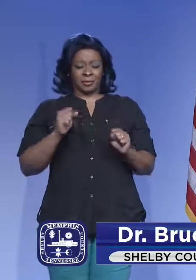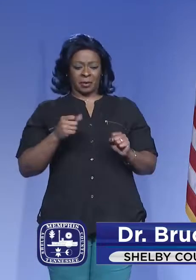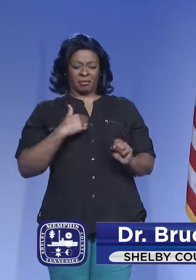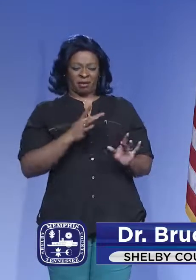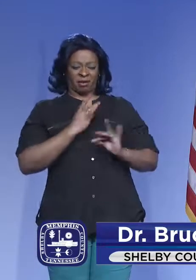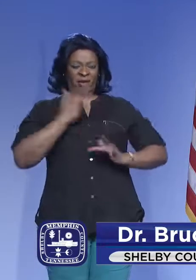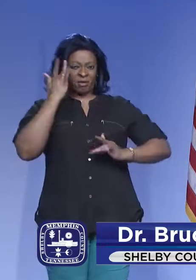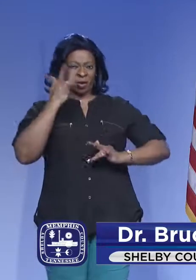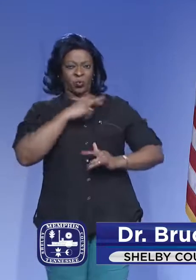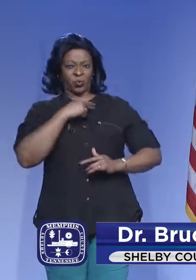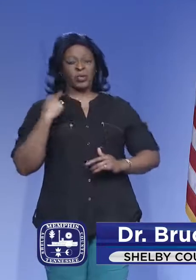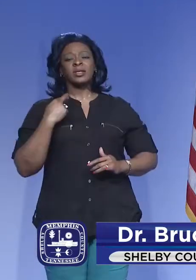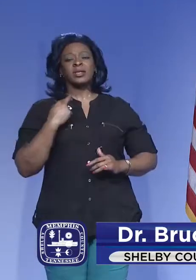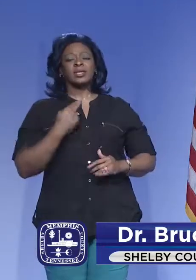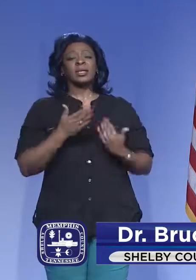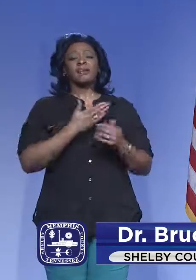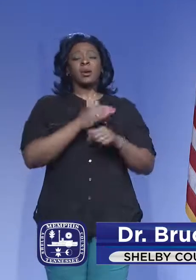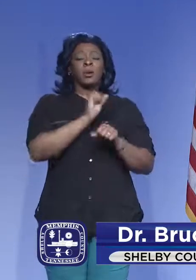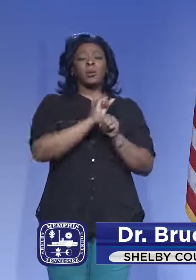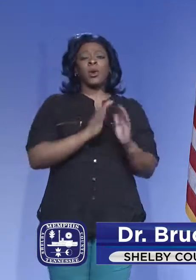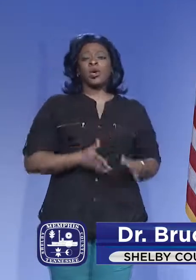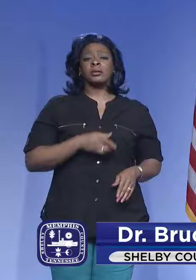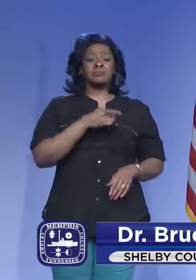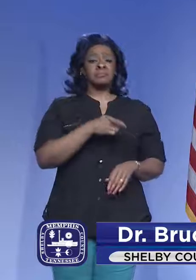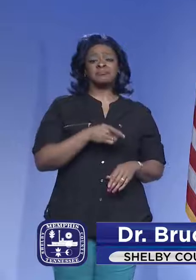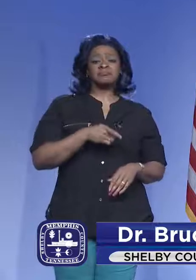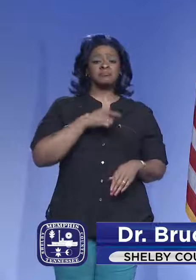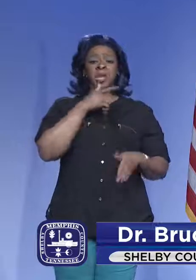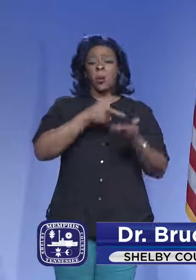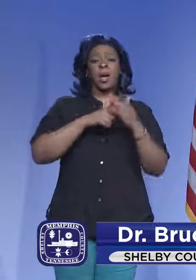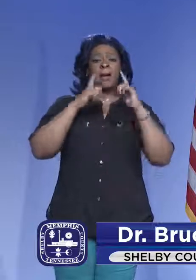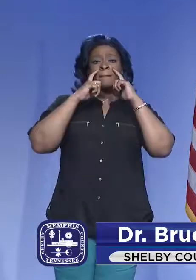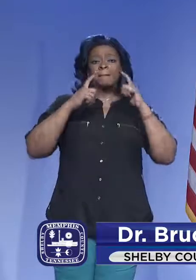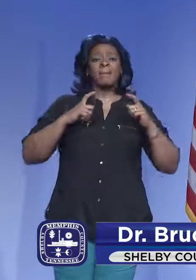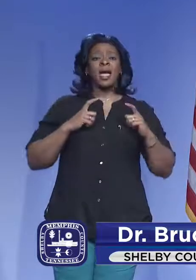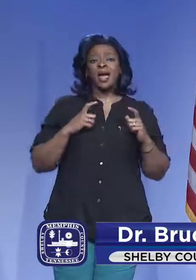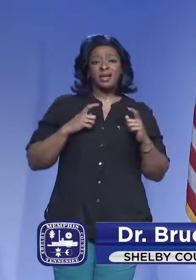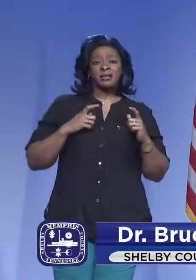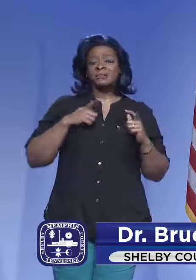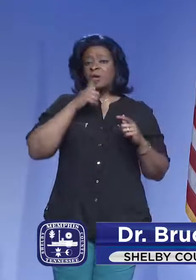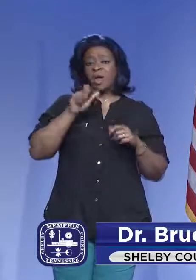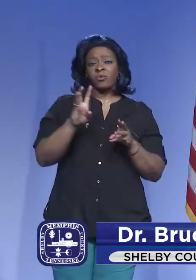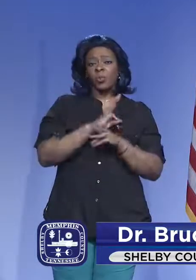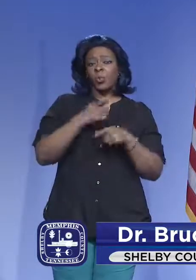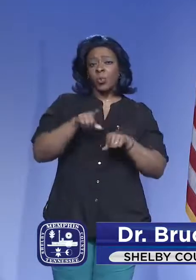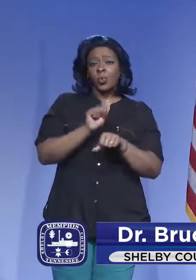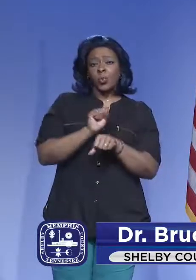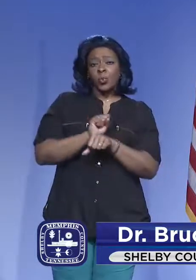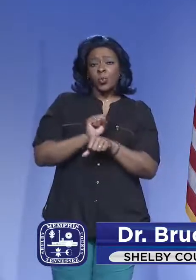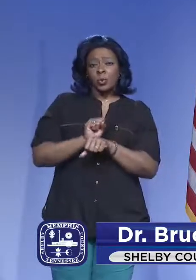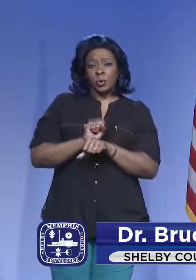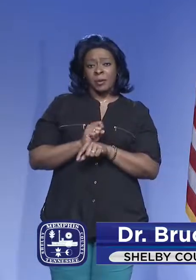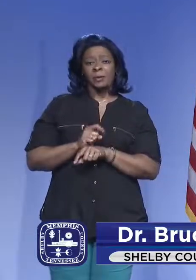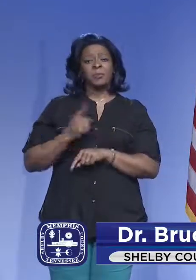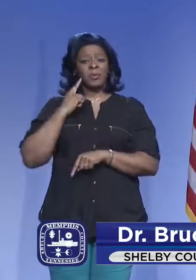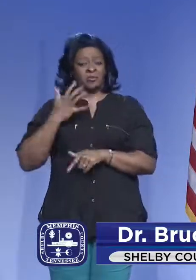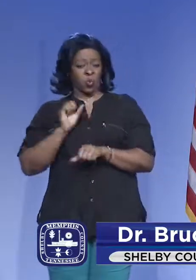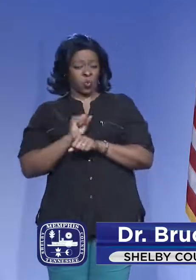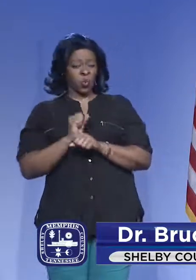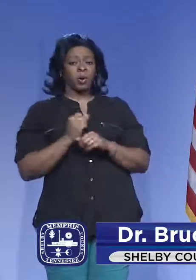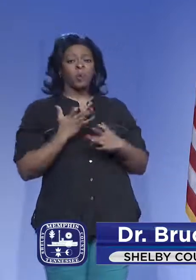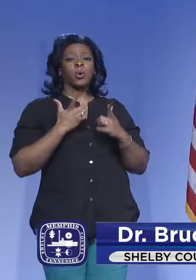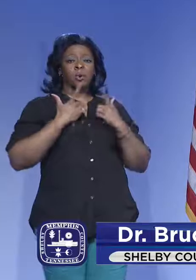risk. So even if the employer doesn't require or say that you don't have to wear a face mask,